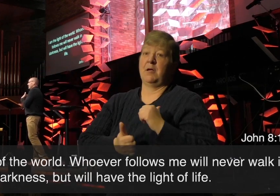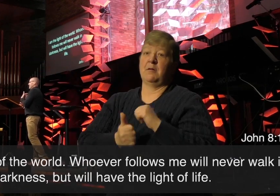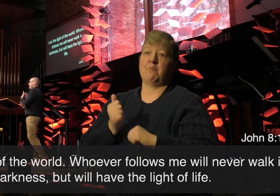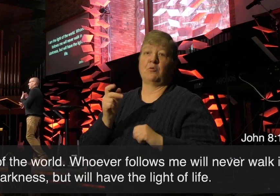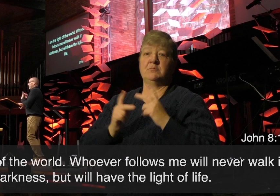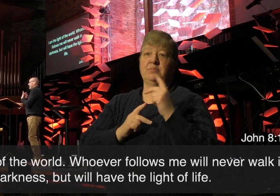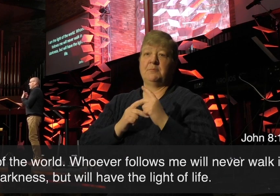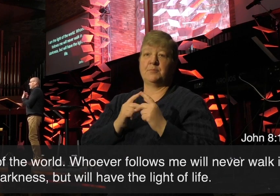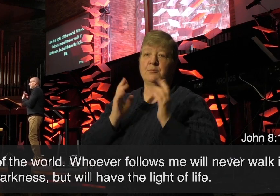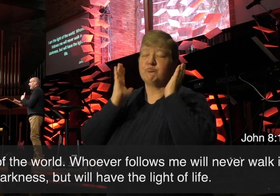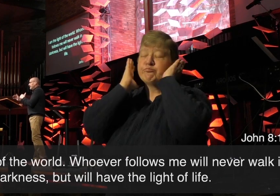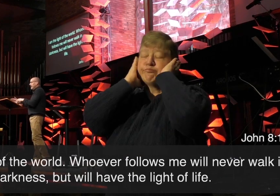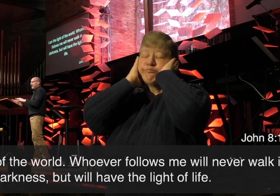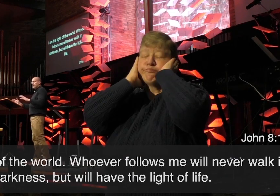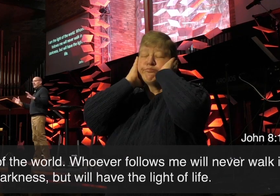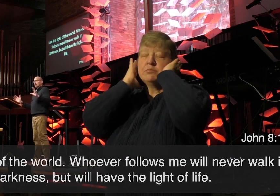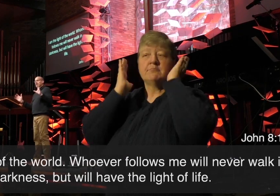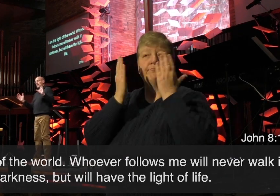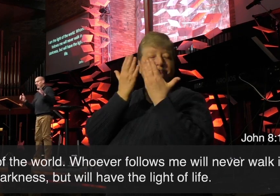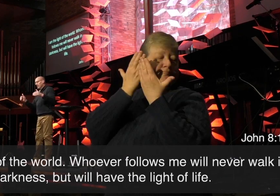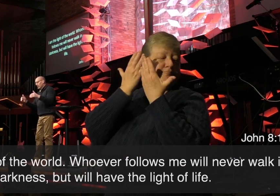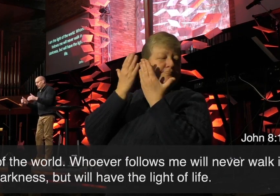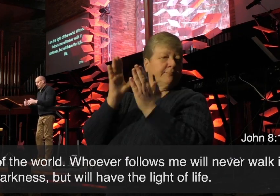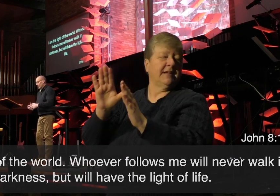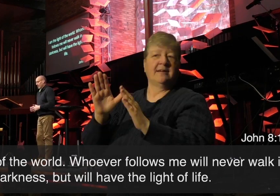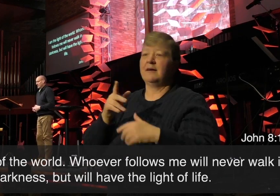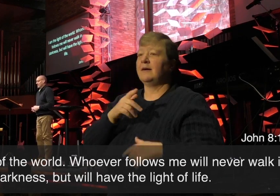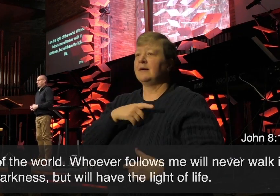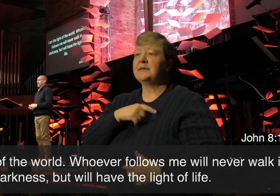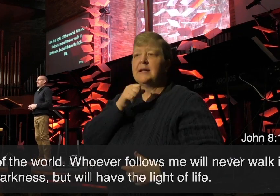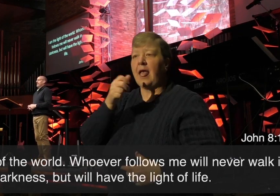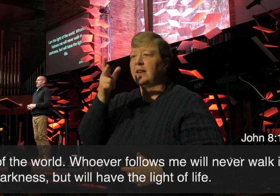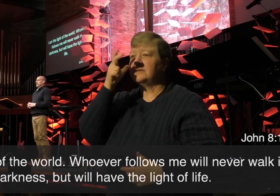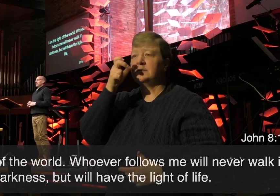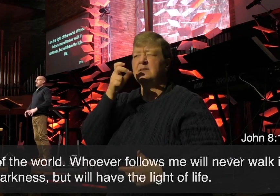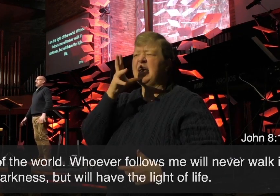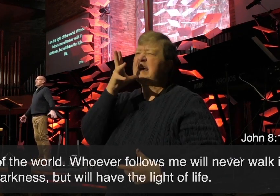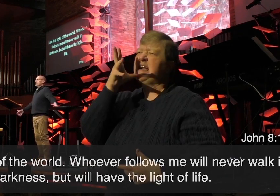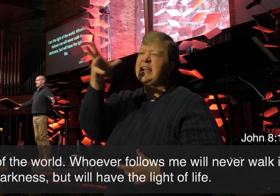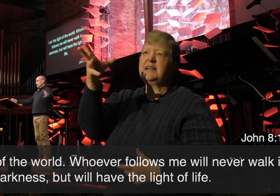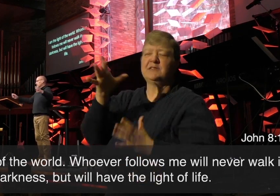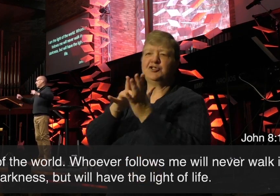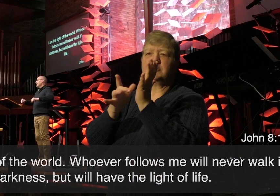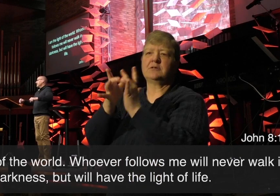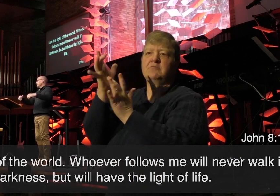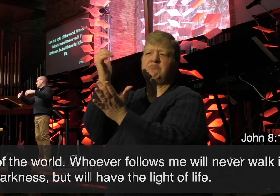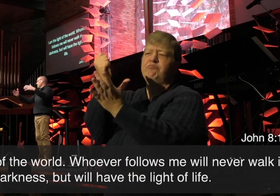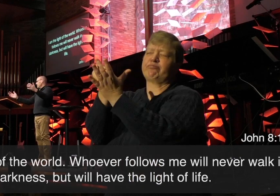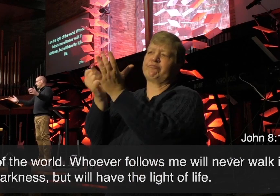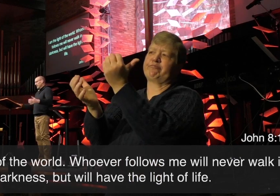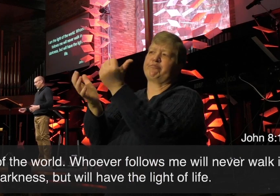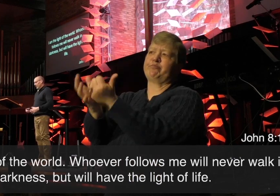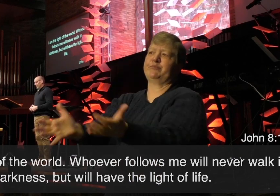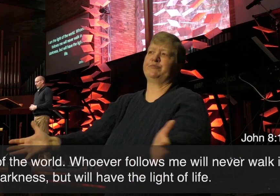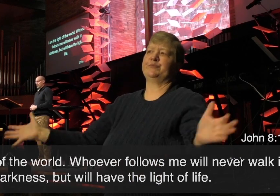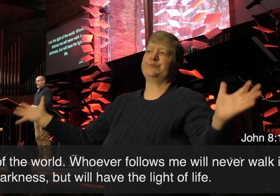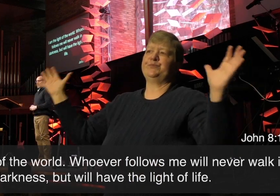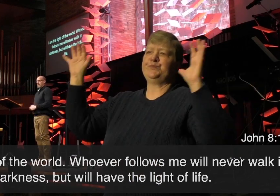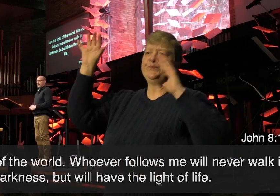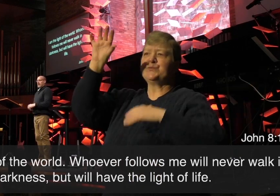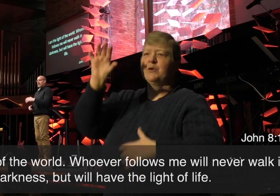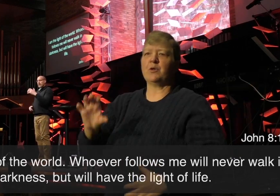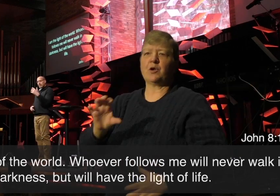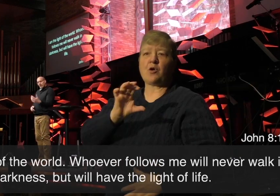not receive him, and they hated him, and they nailed him to a cross so that darkness could try and continue to cover the